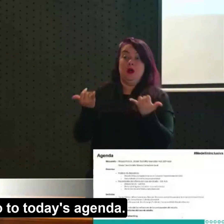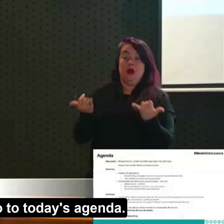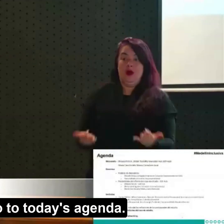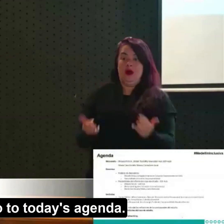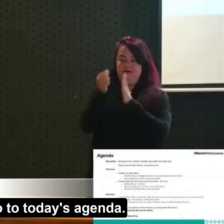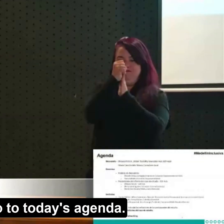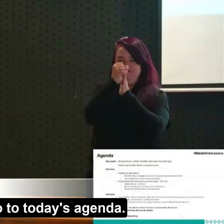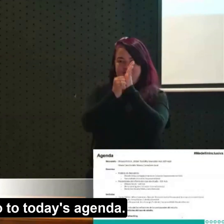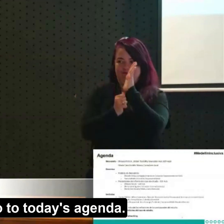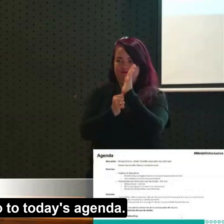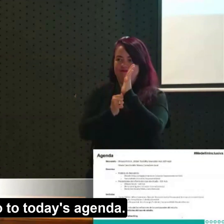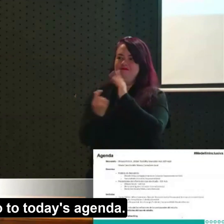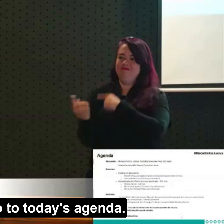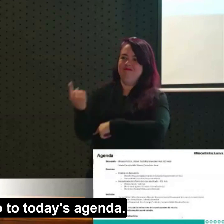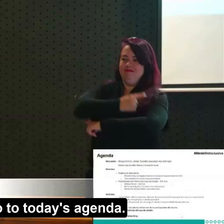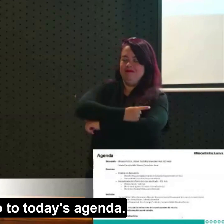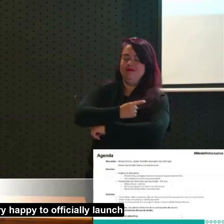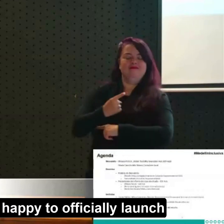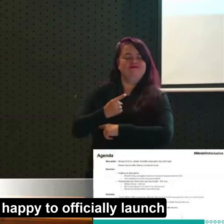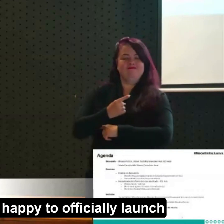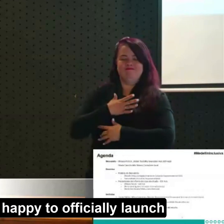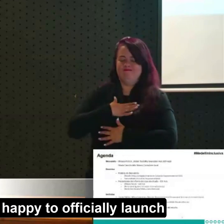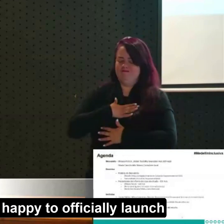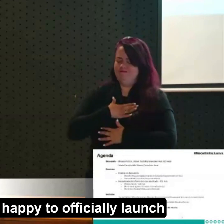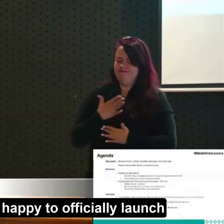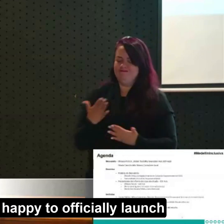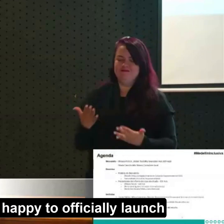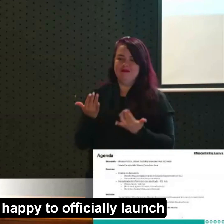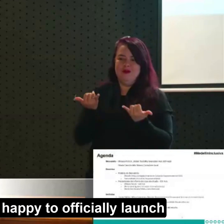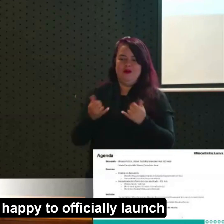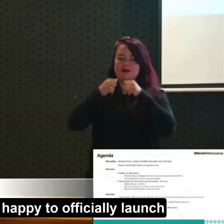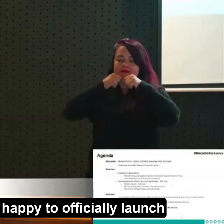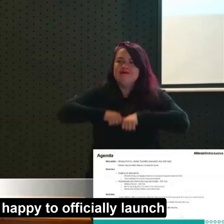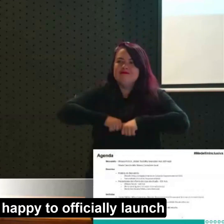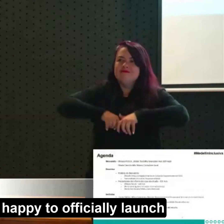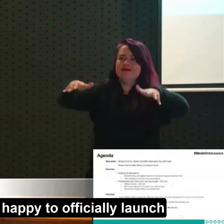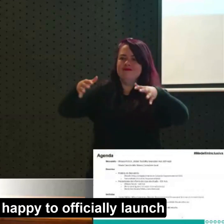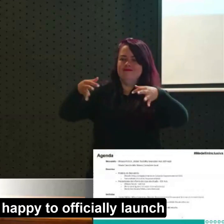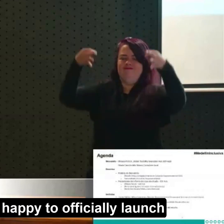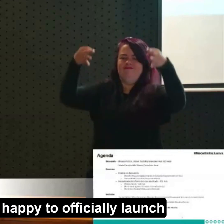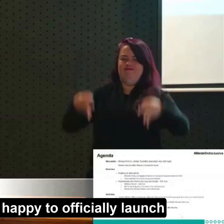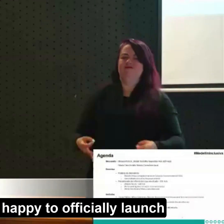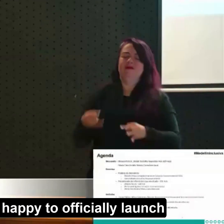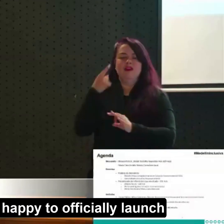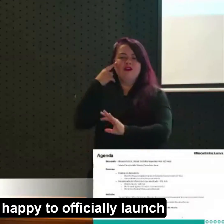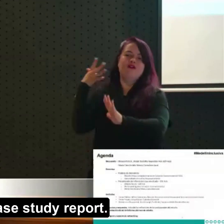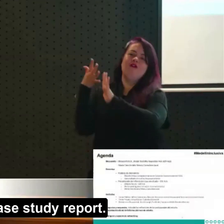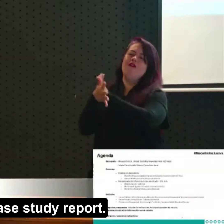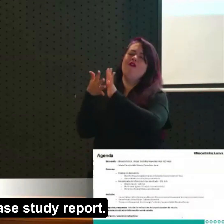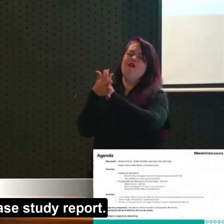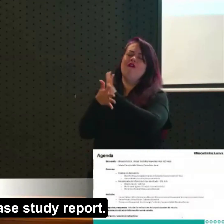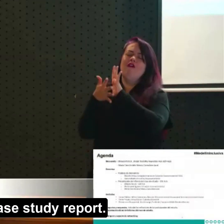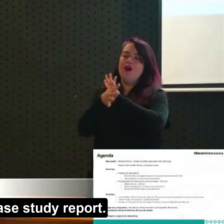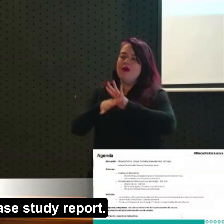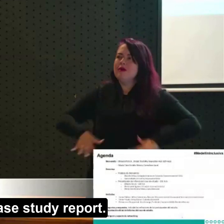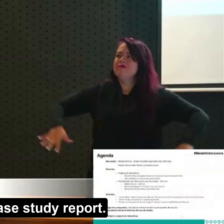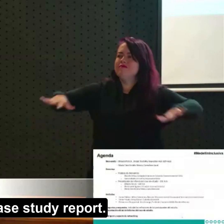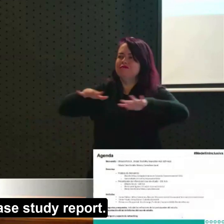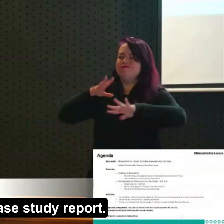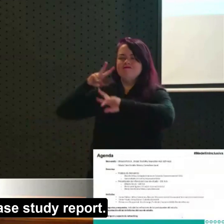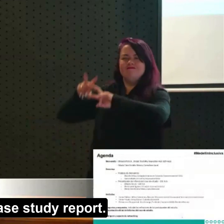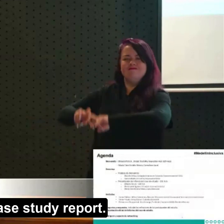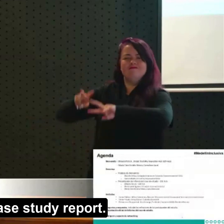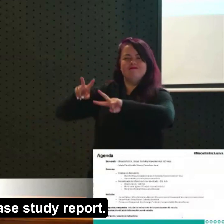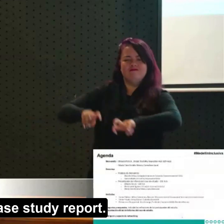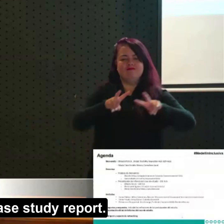So let us go to today's agenda. We are very, very happy to officially launch our